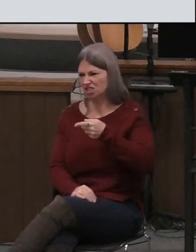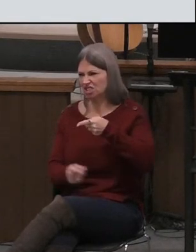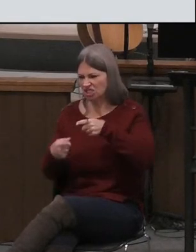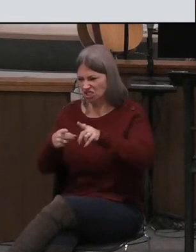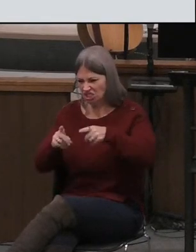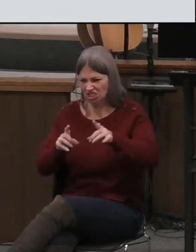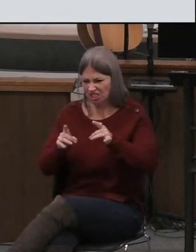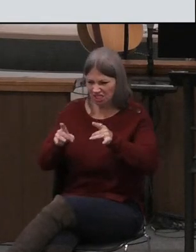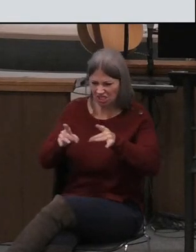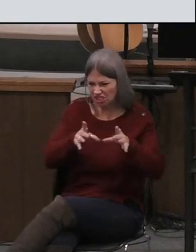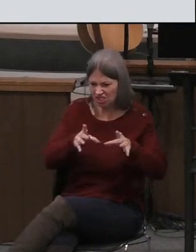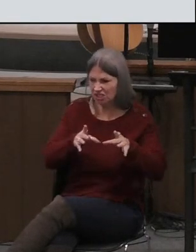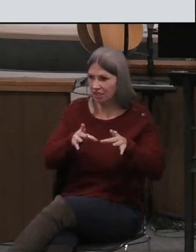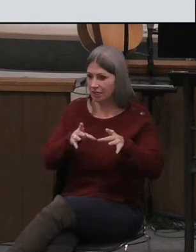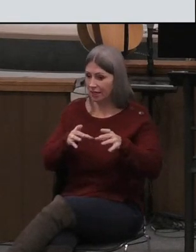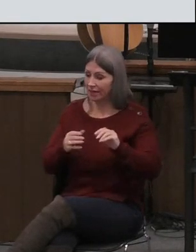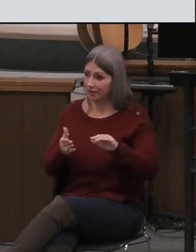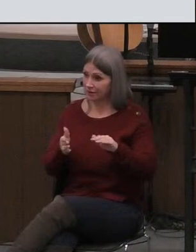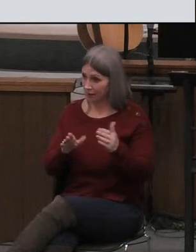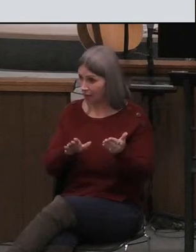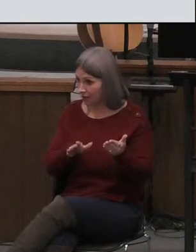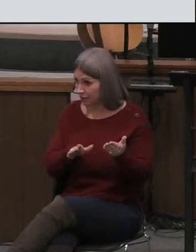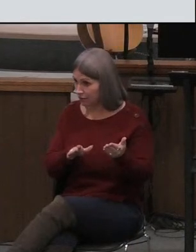persecution, and many of them died